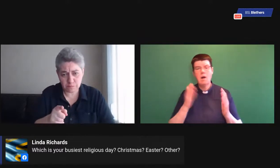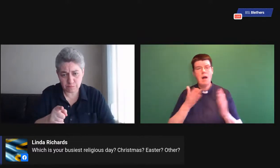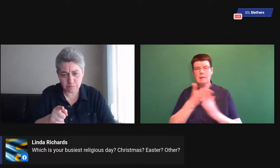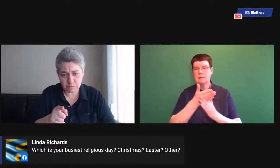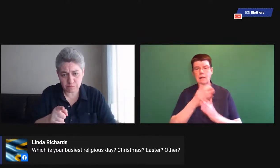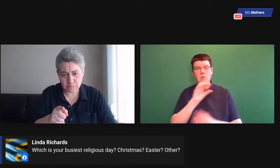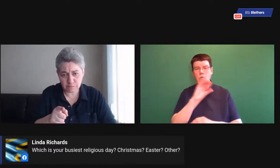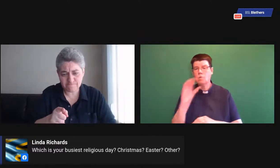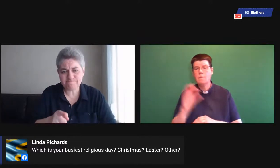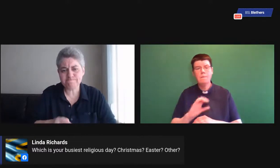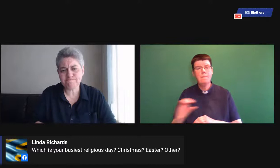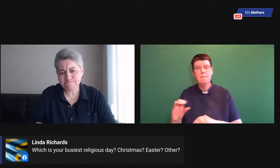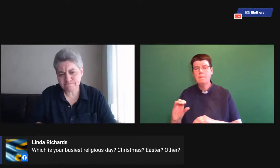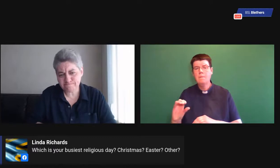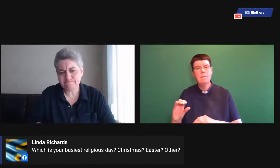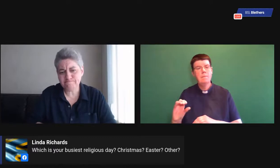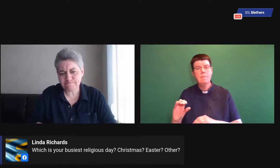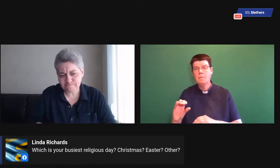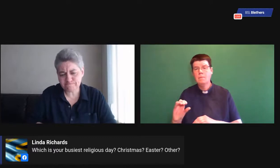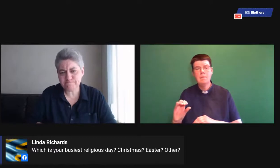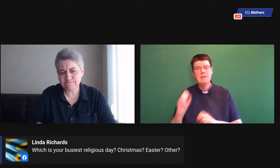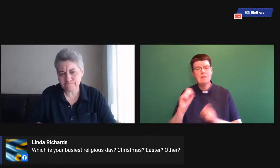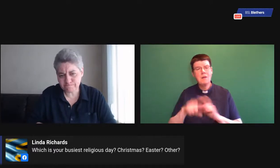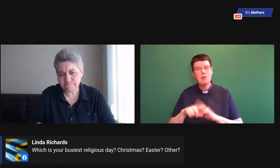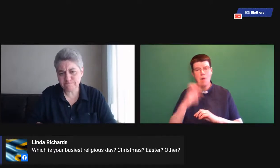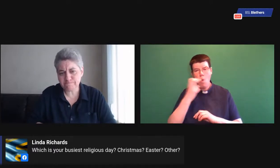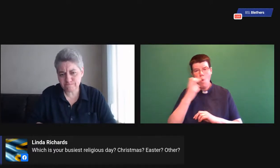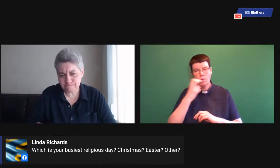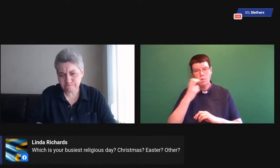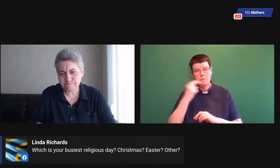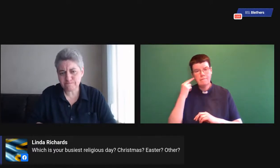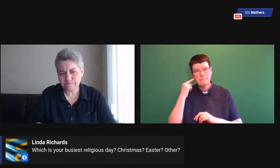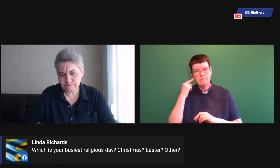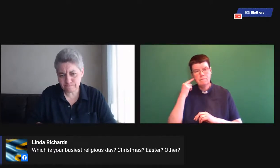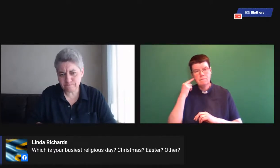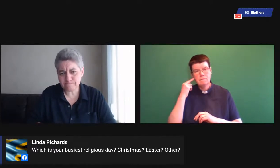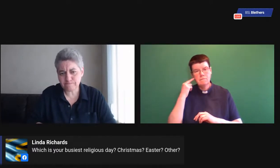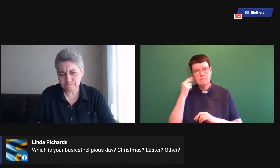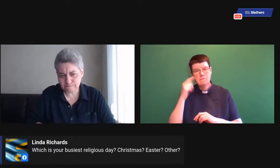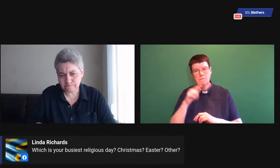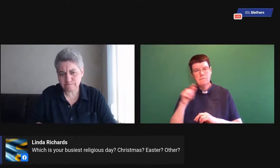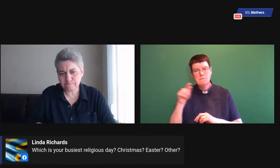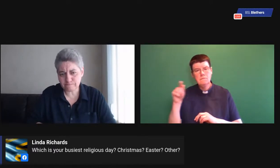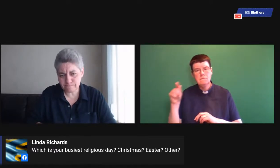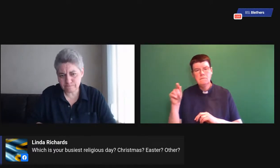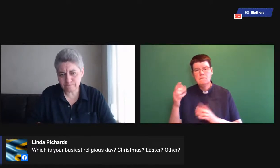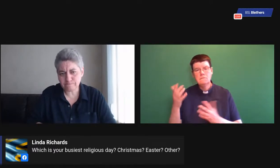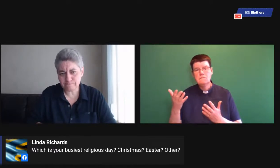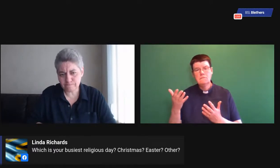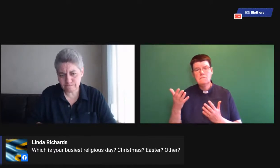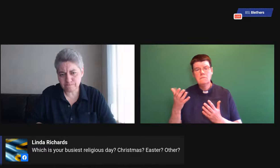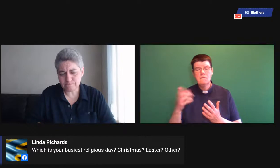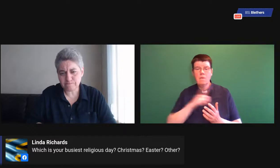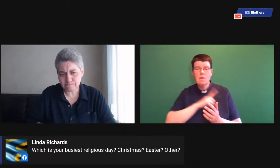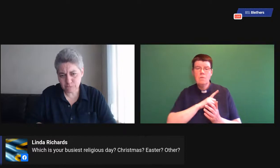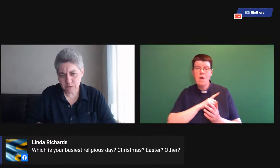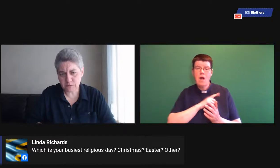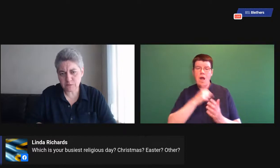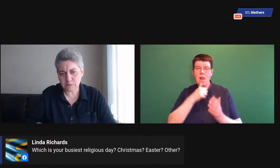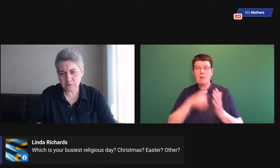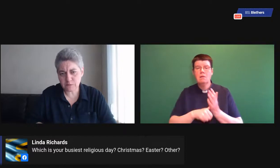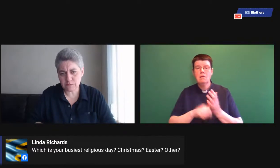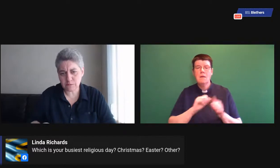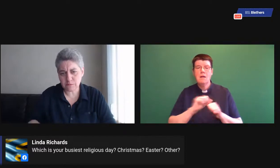to change to Zoom? Well, Avril, it's older people, and especially older people. There